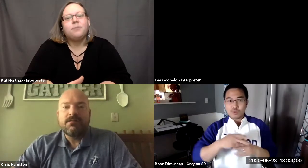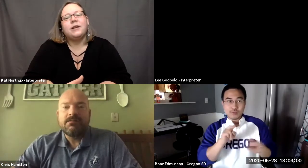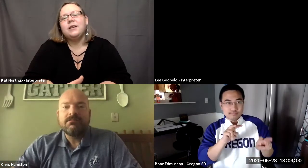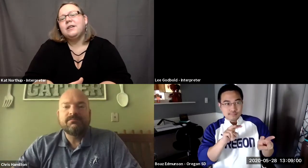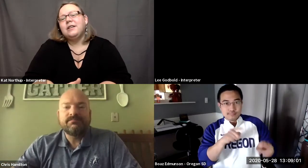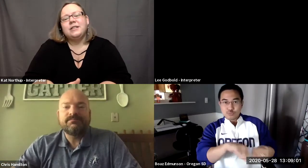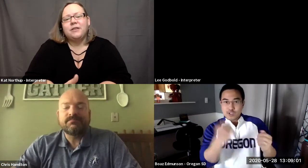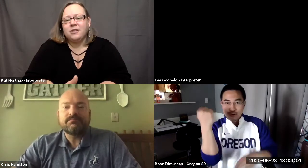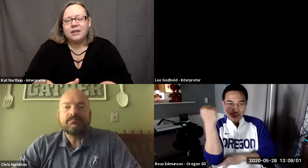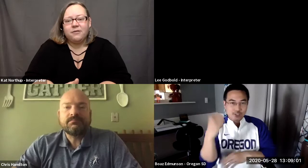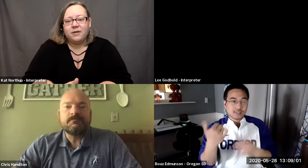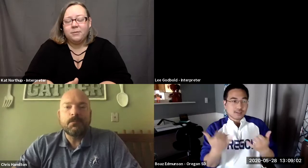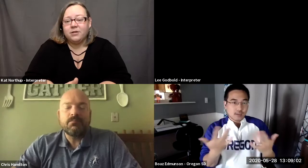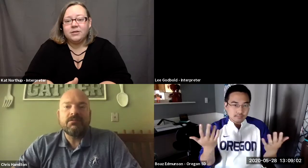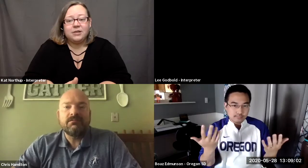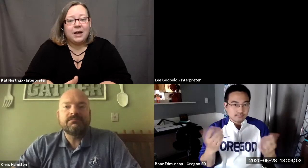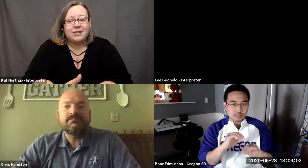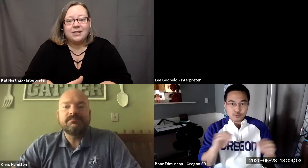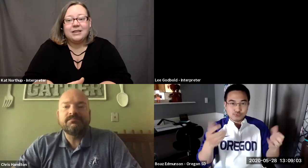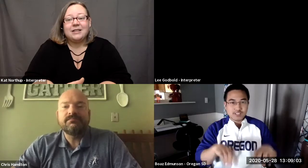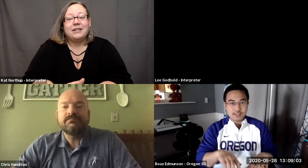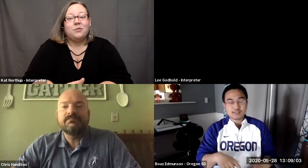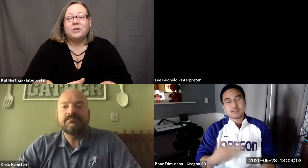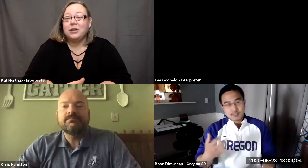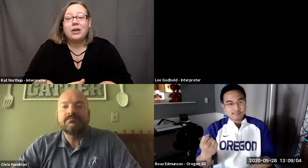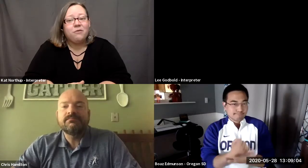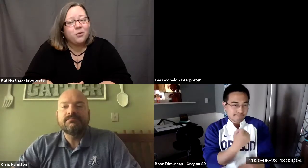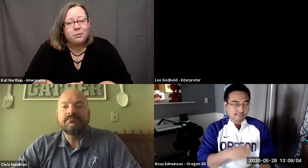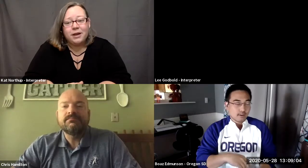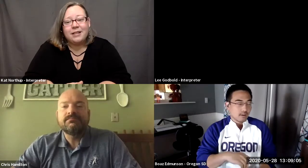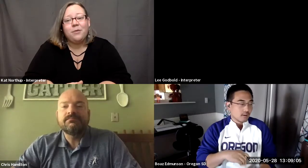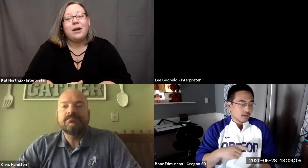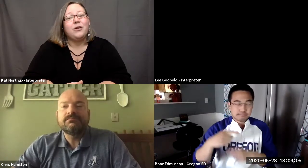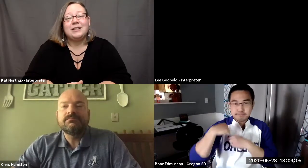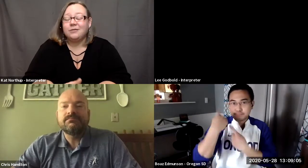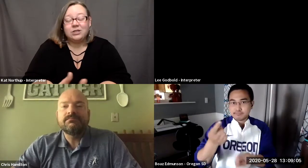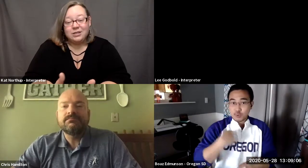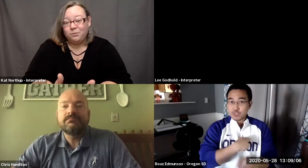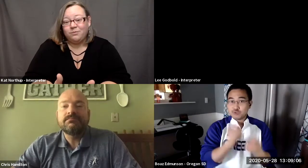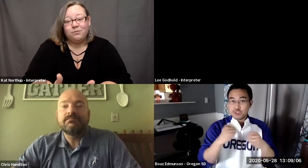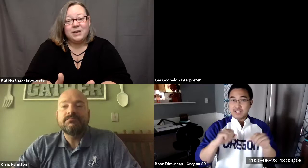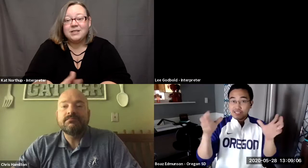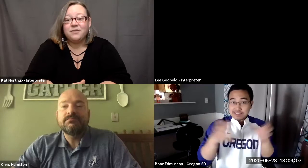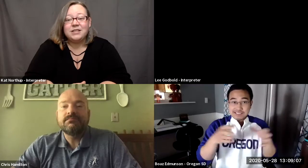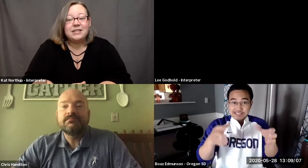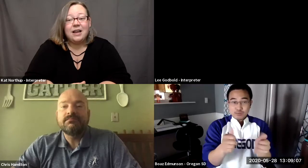but definitely a female senior athlete, and was looking forward to breaking that record, and just because of this didn't have